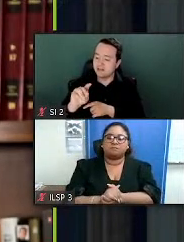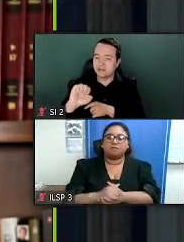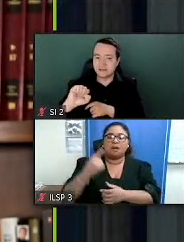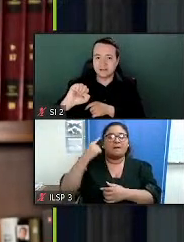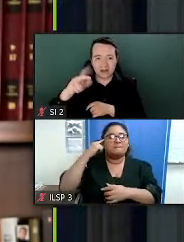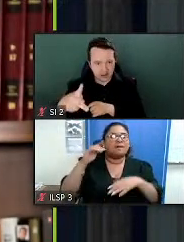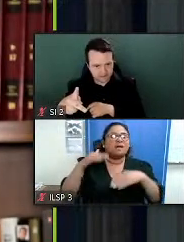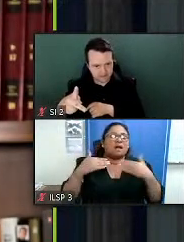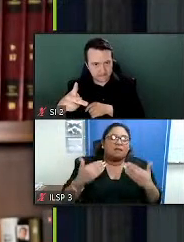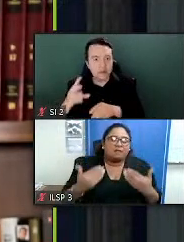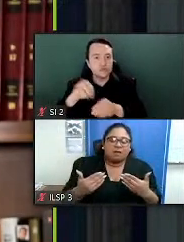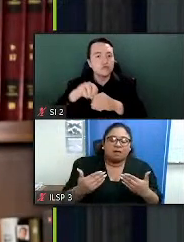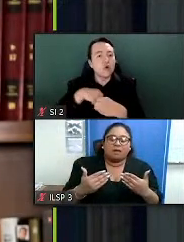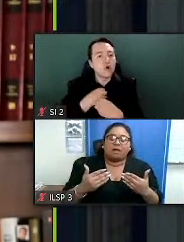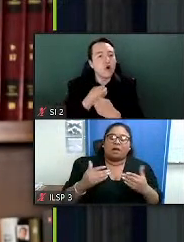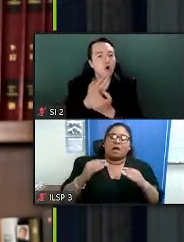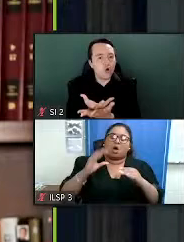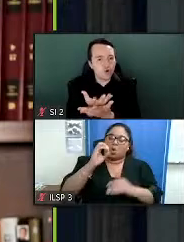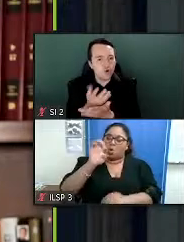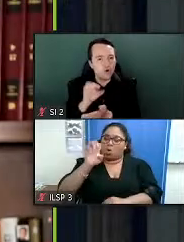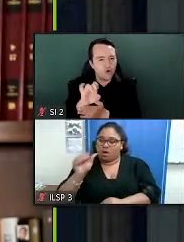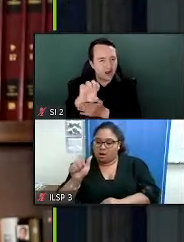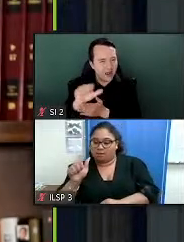spanish in the oas